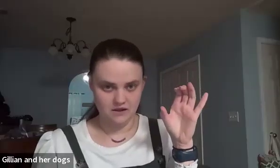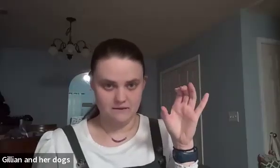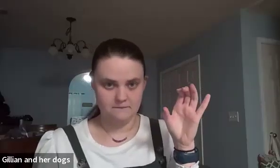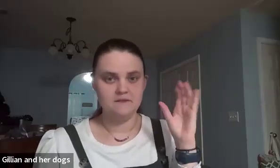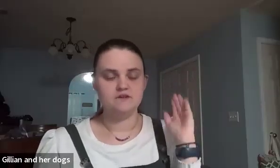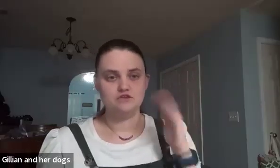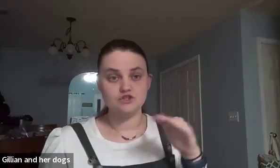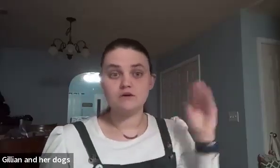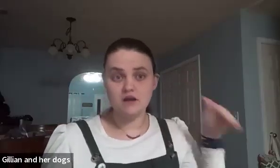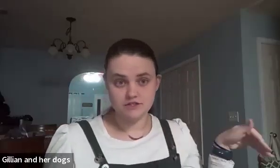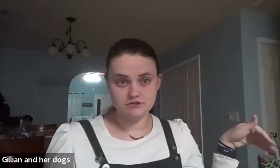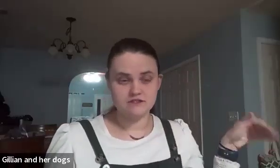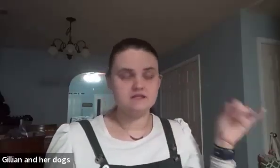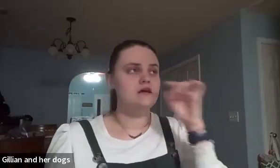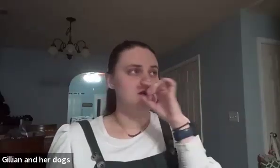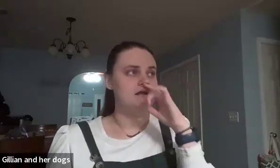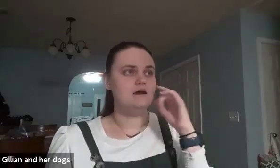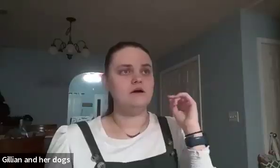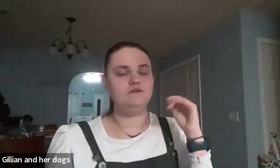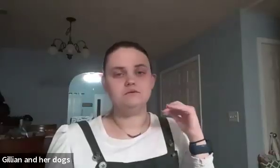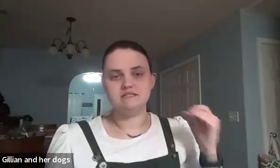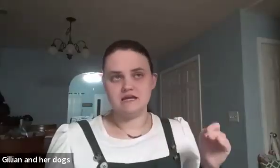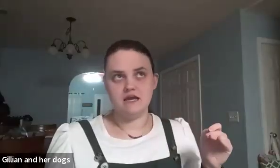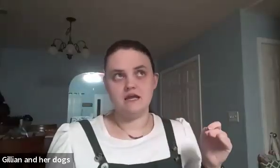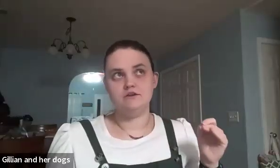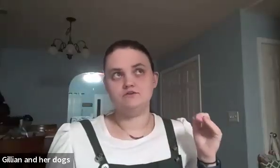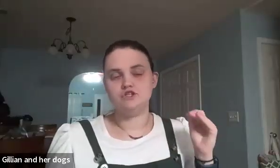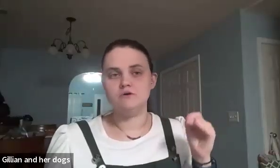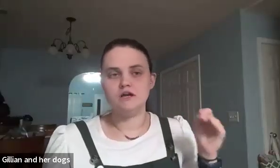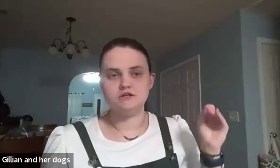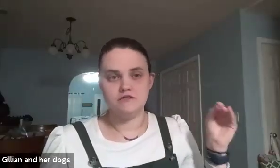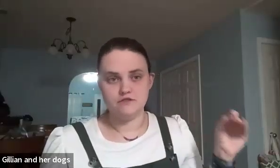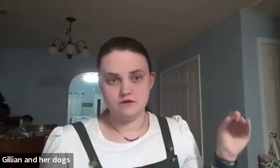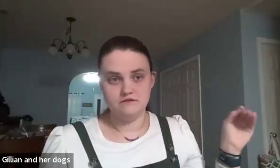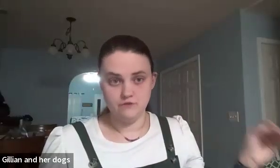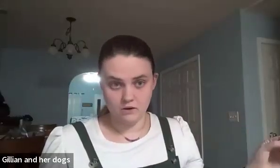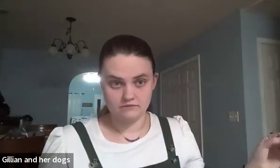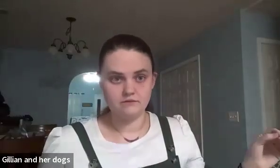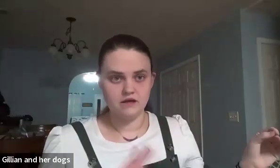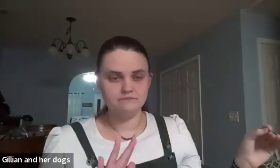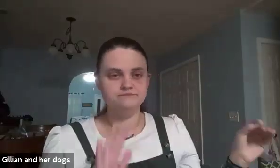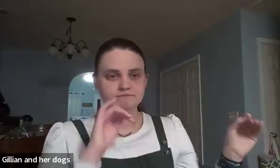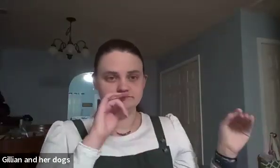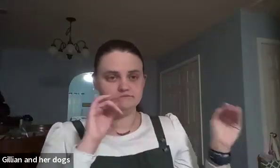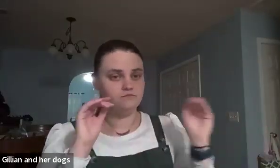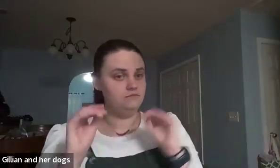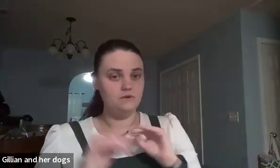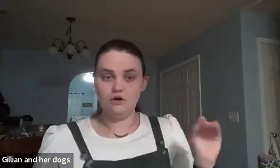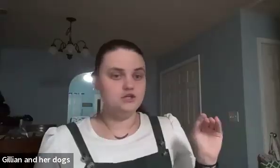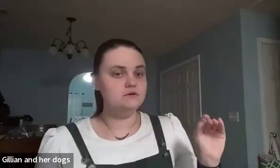Okay. So those are our hundreds. Now, if you were to say 234, okay? All you